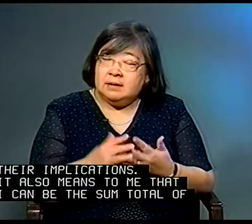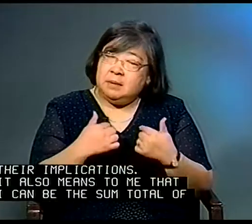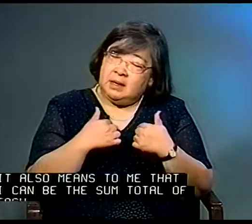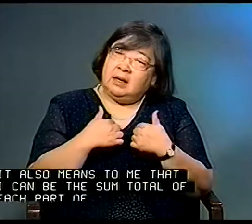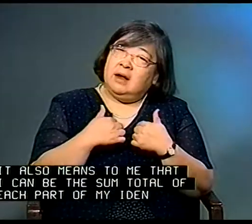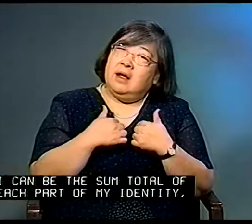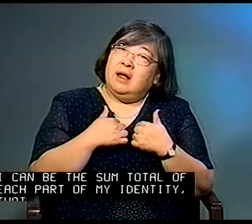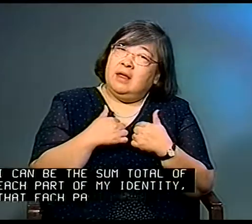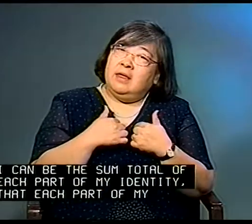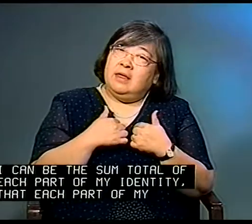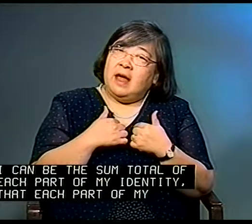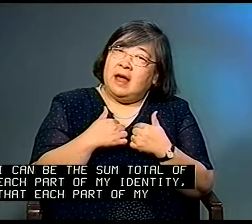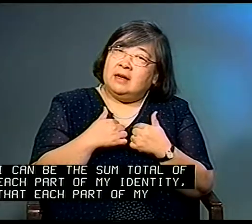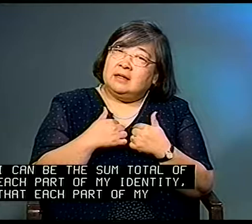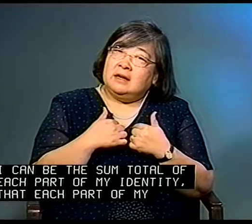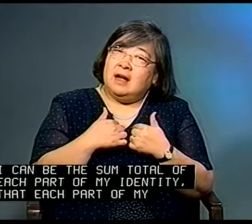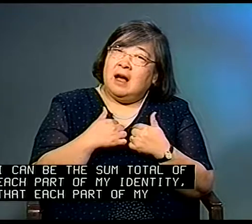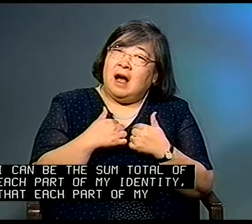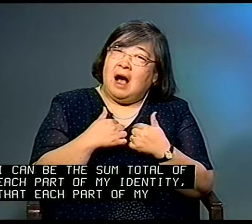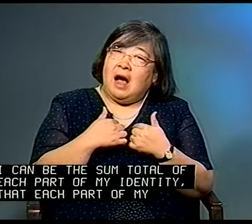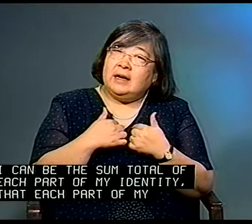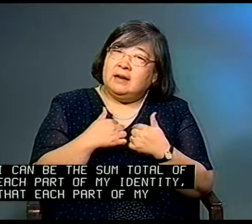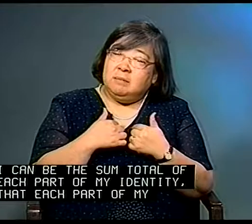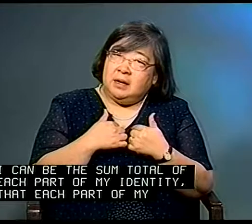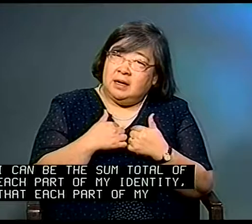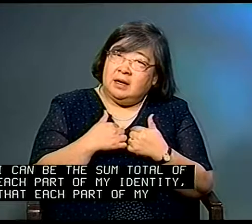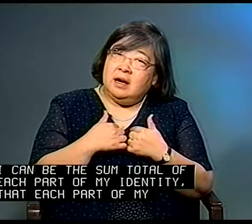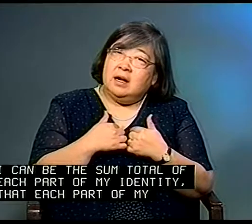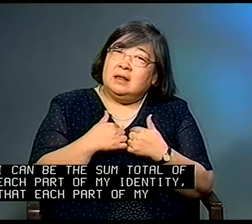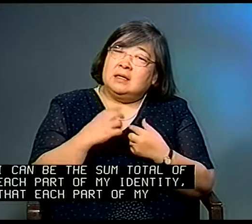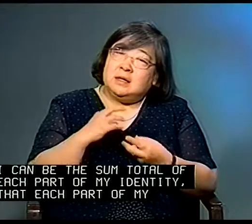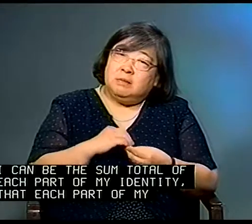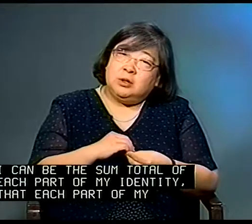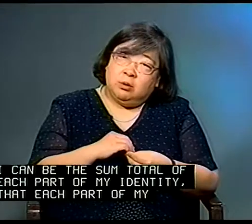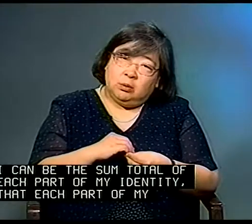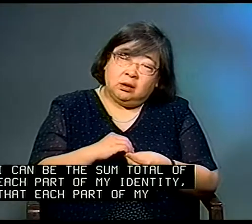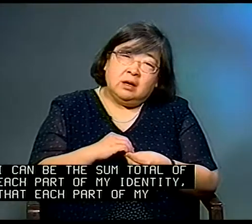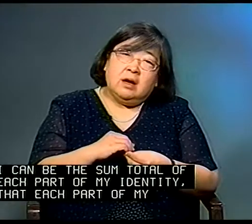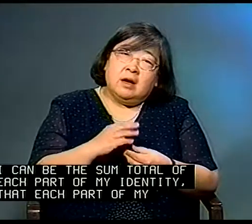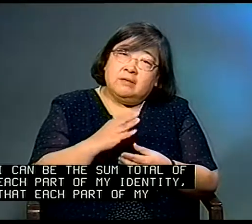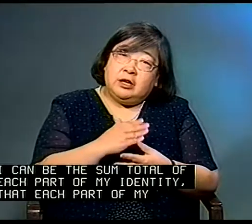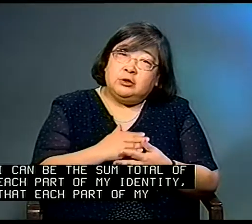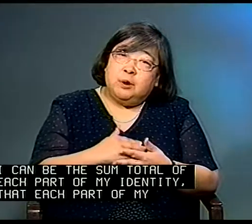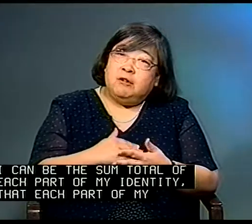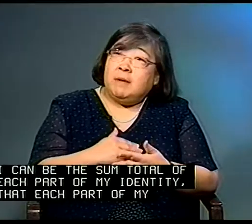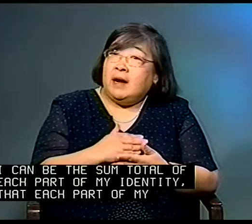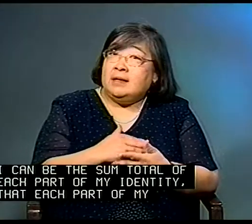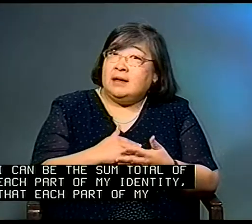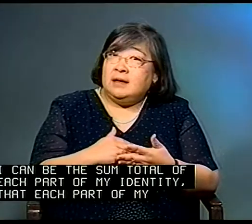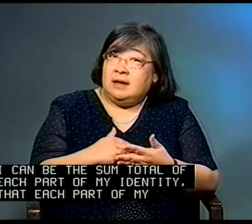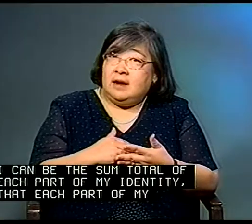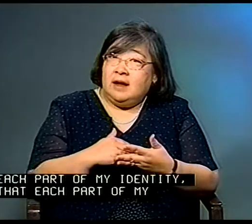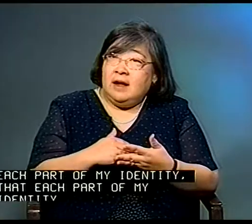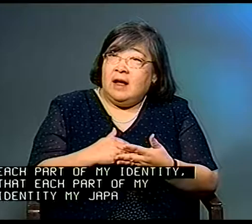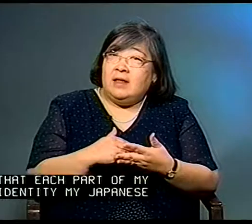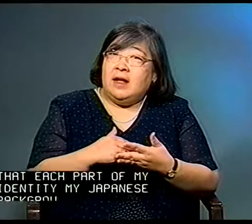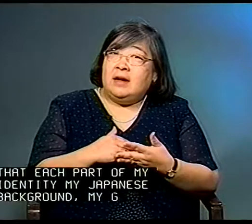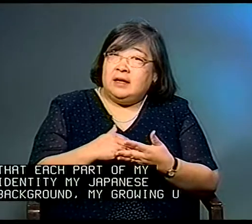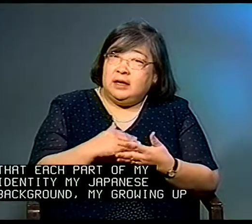me that I can be the sum total of each part of my identity, that each